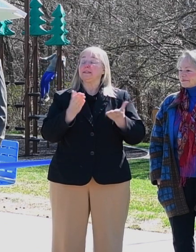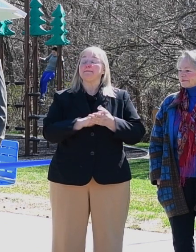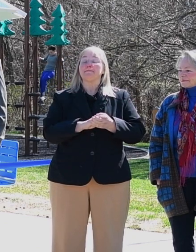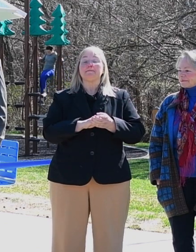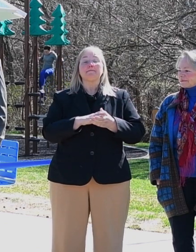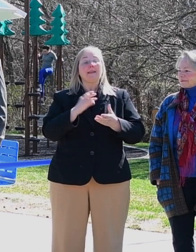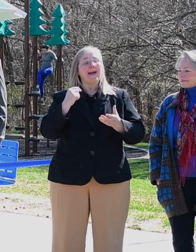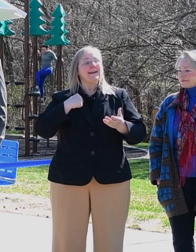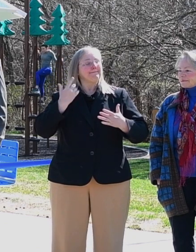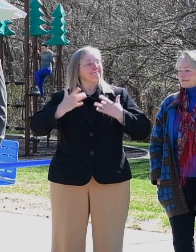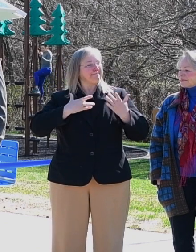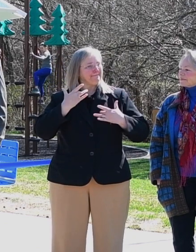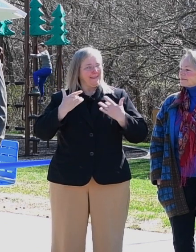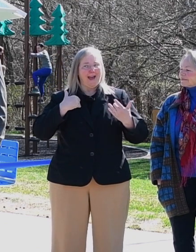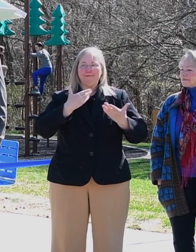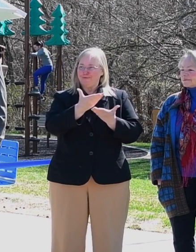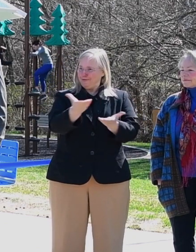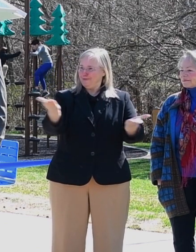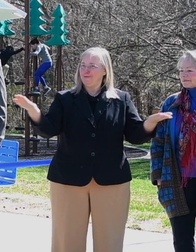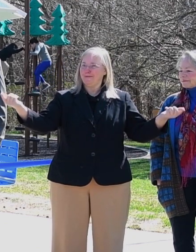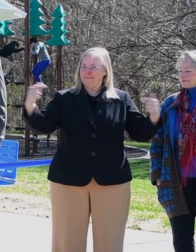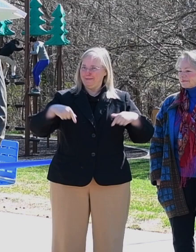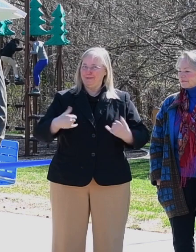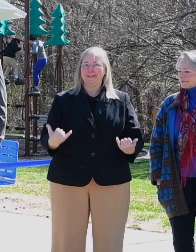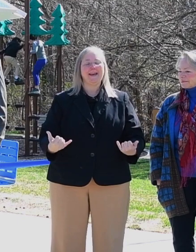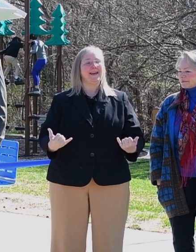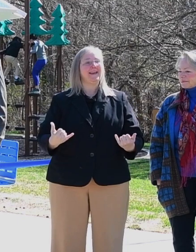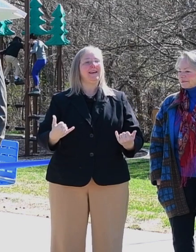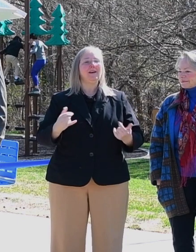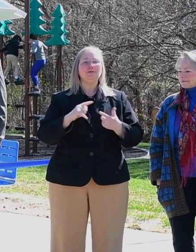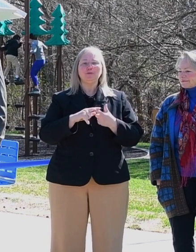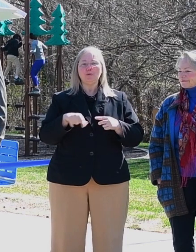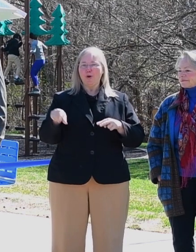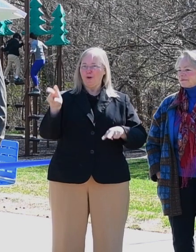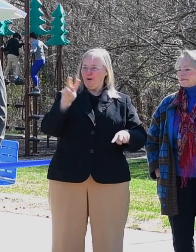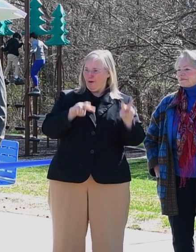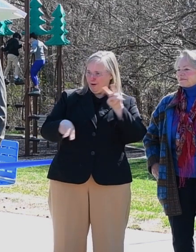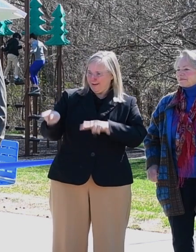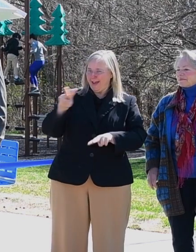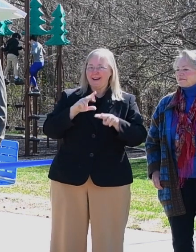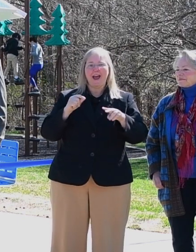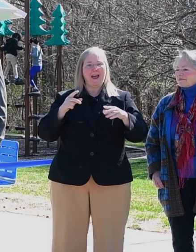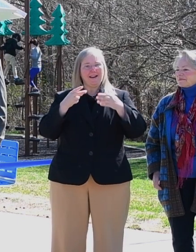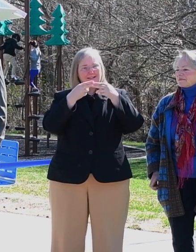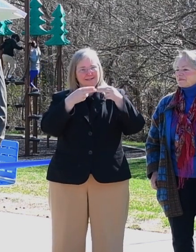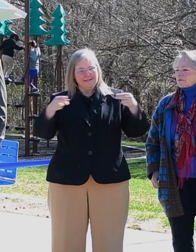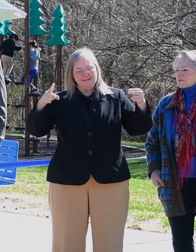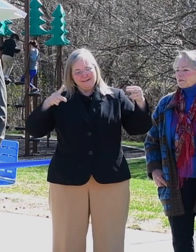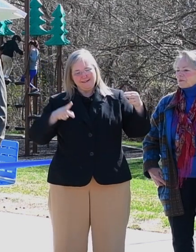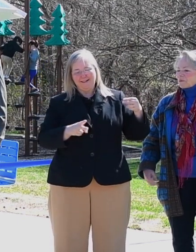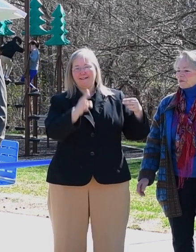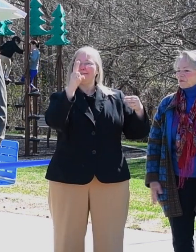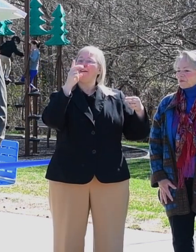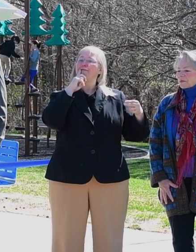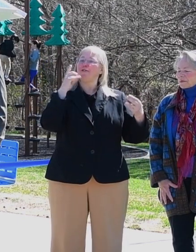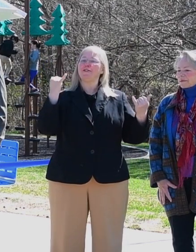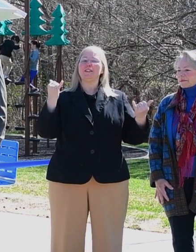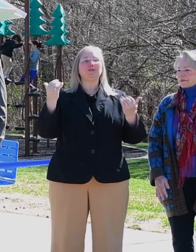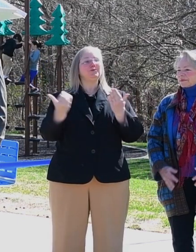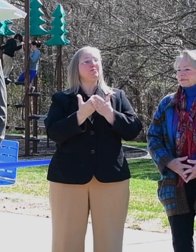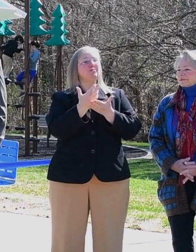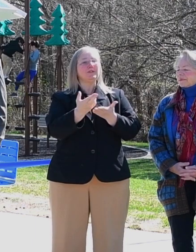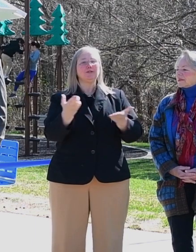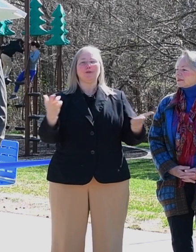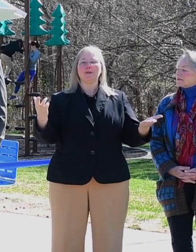and excited to have you here today to look at and to cut the ribbon for this new